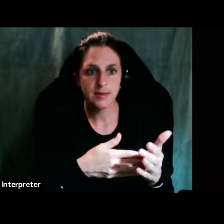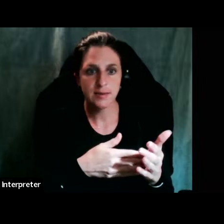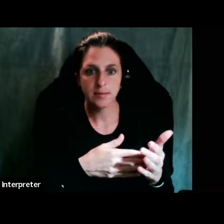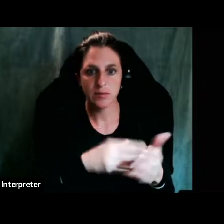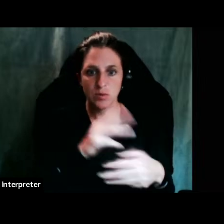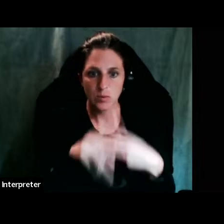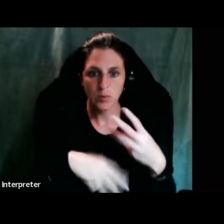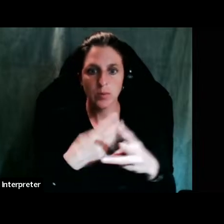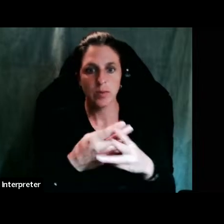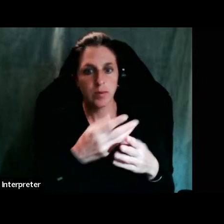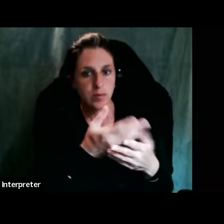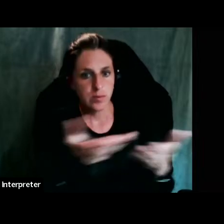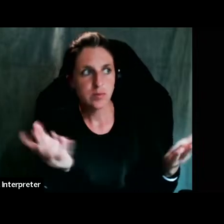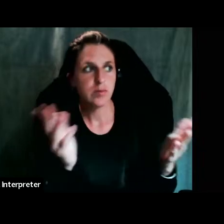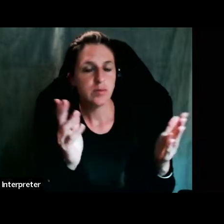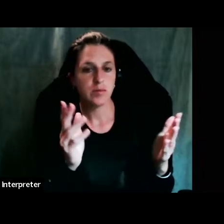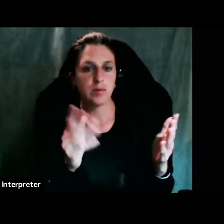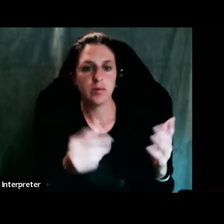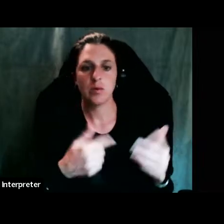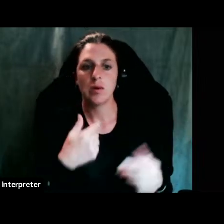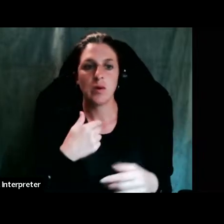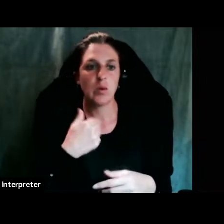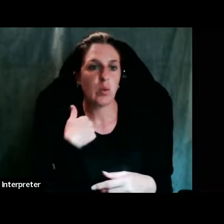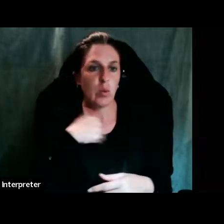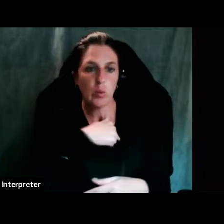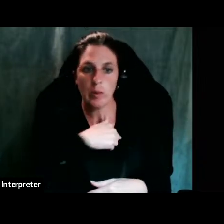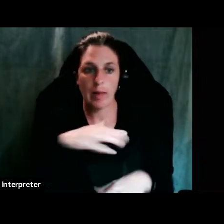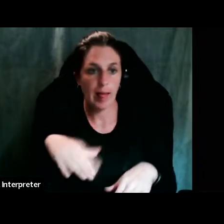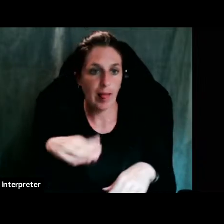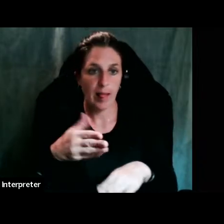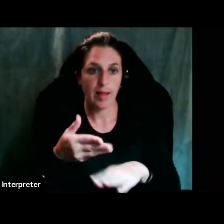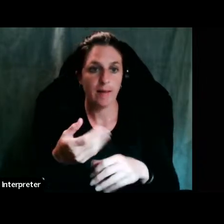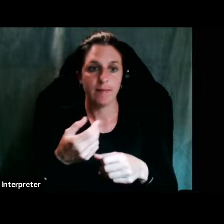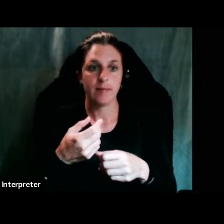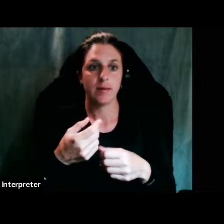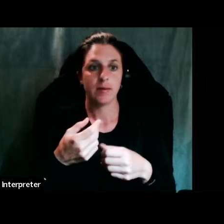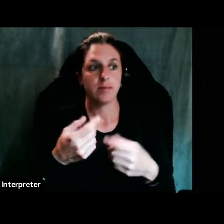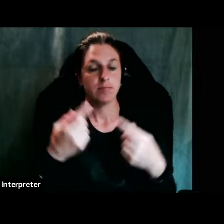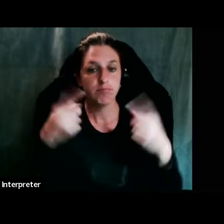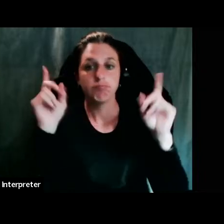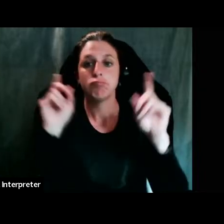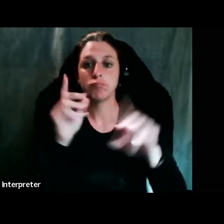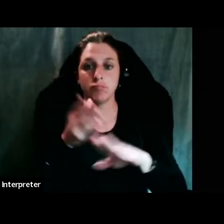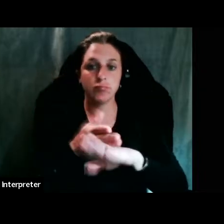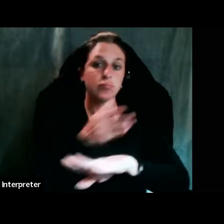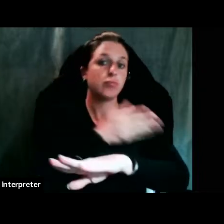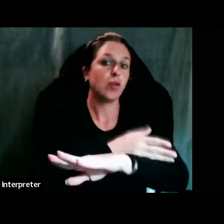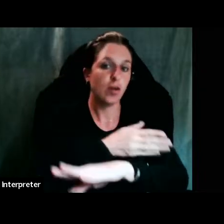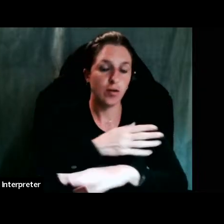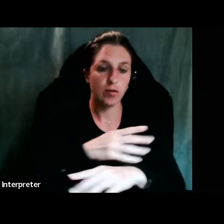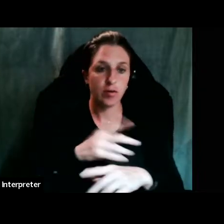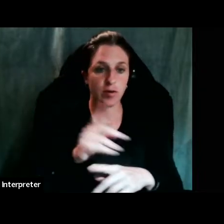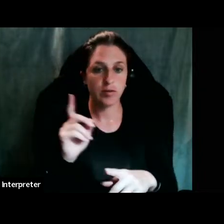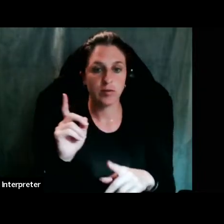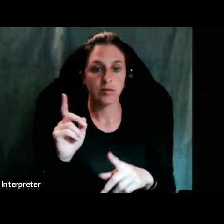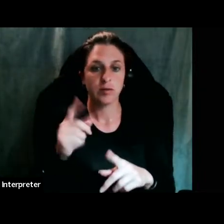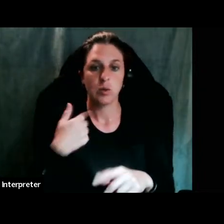that I think many of us think we should have made during, since 1865